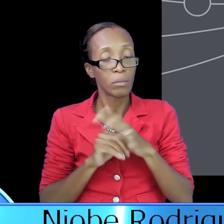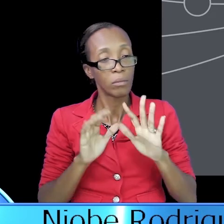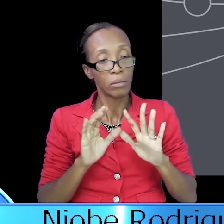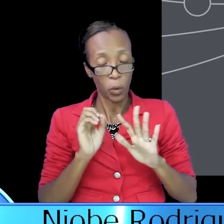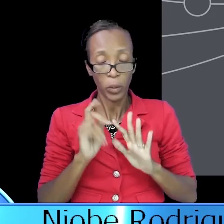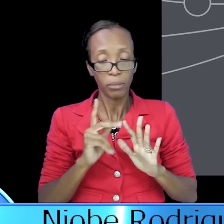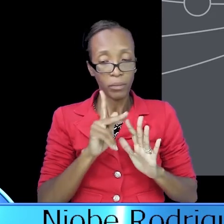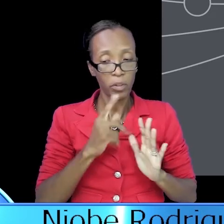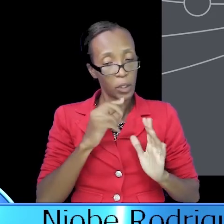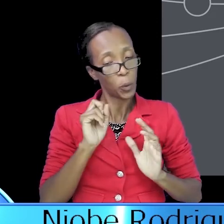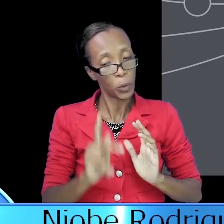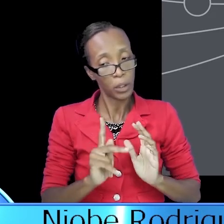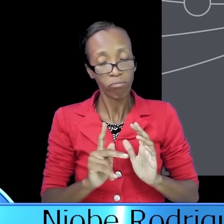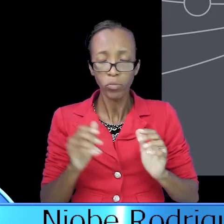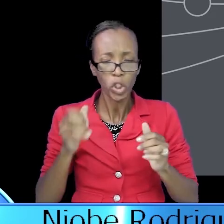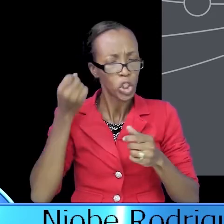Mm-hmm.